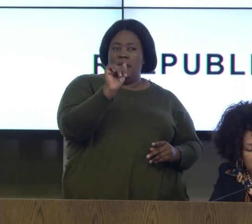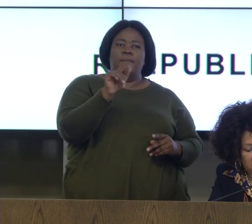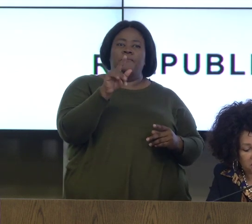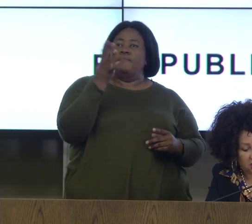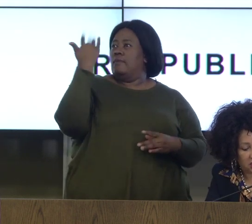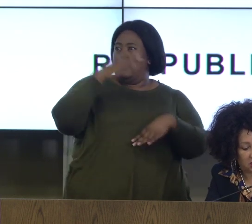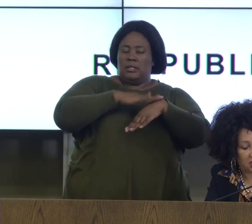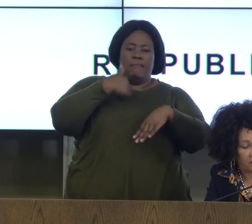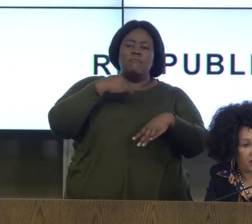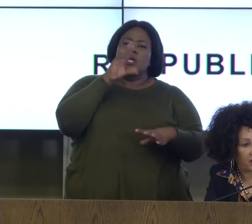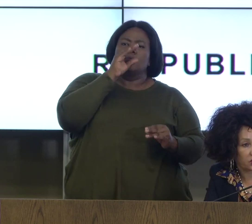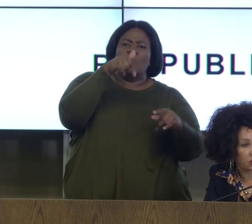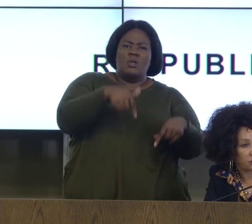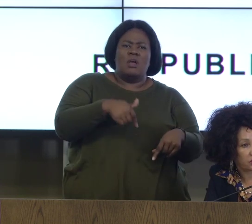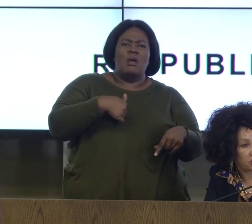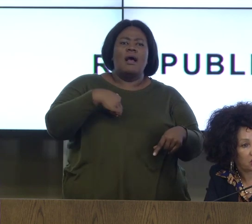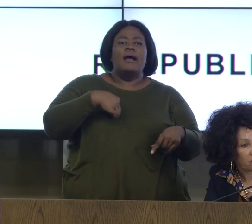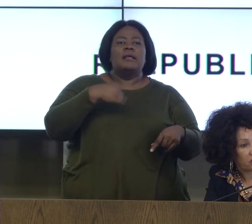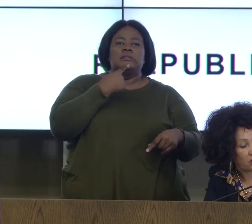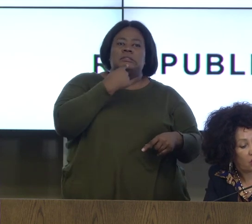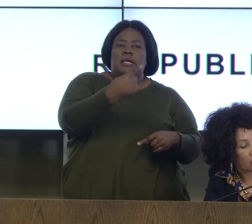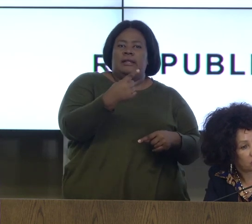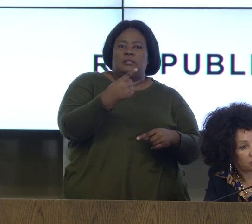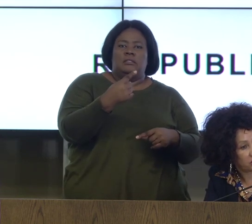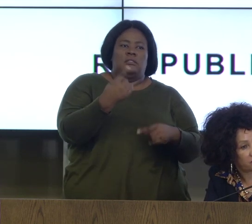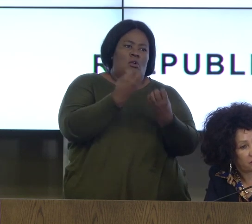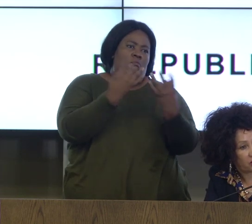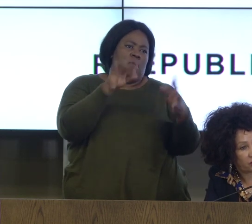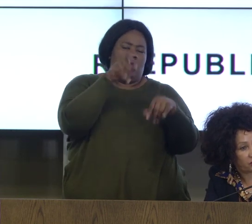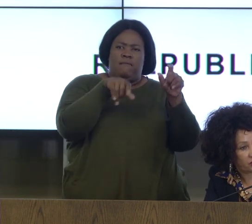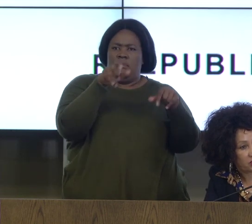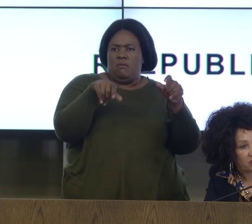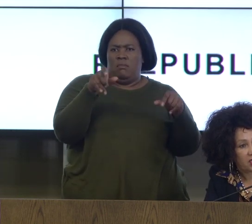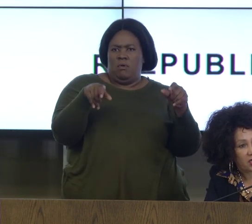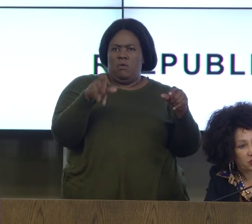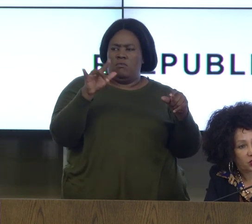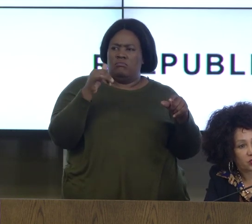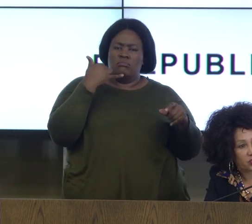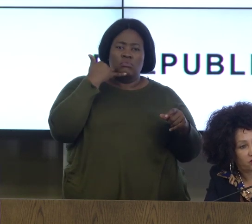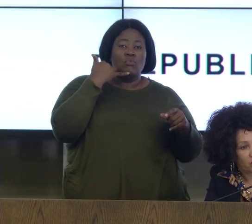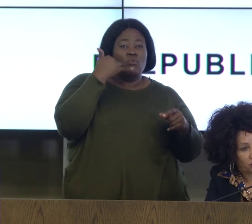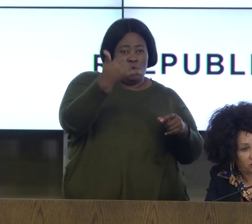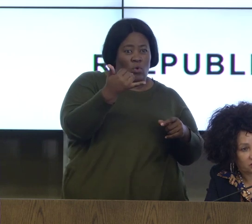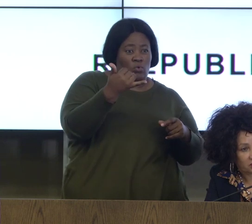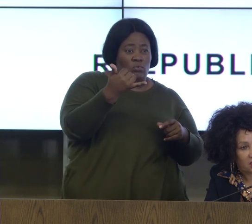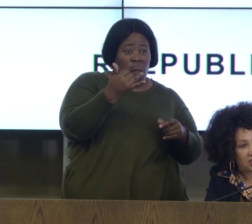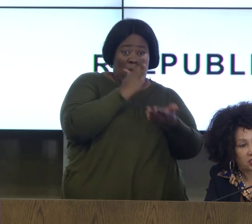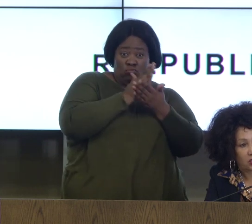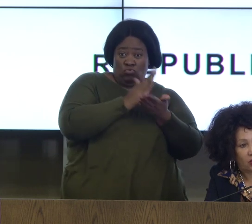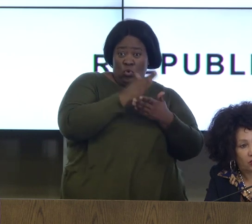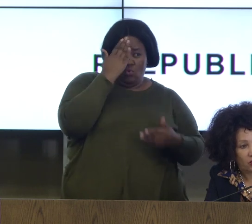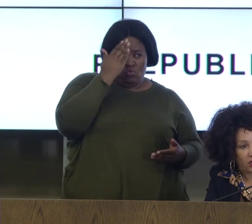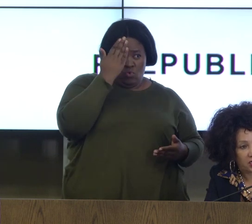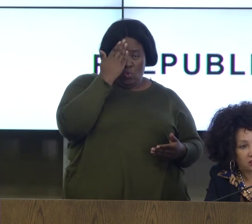I did indicate the number that should be called should there be a problem. And I'm sure you would have known.